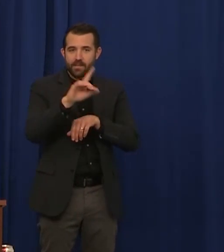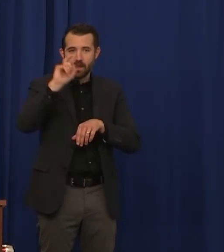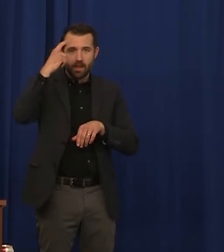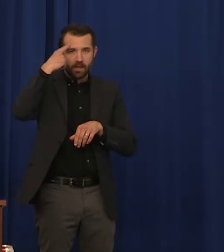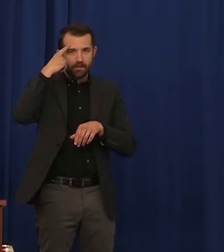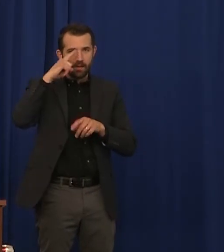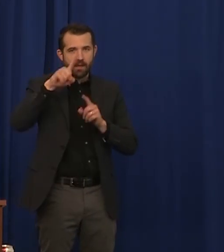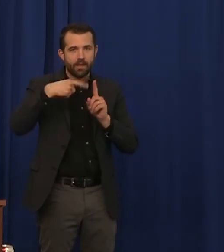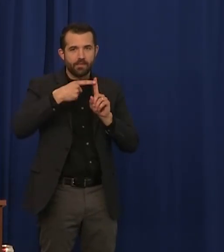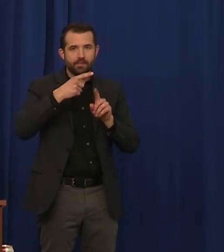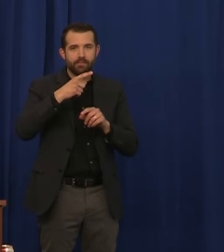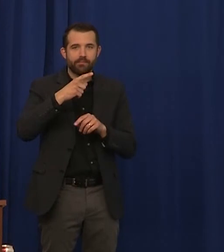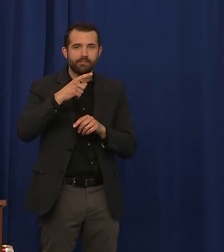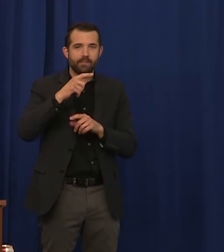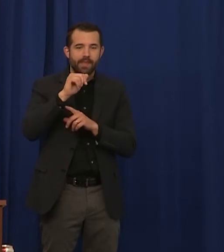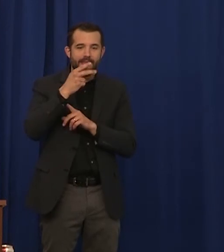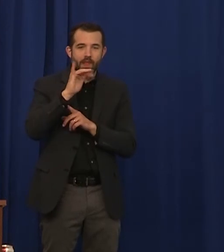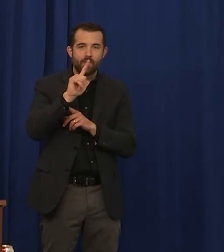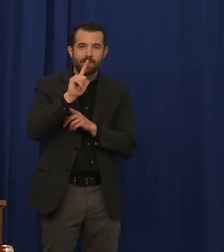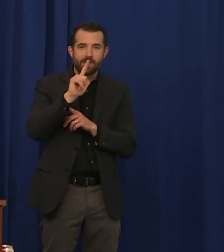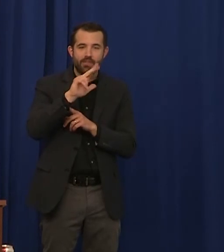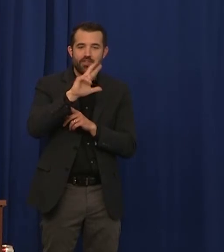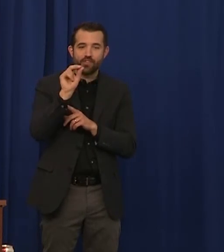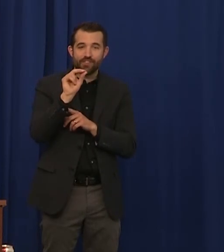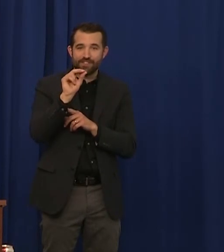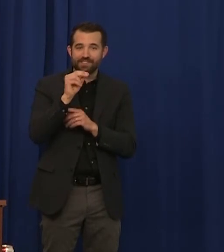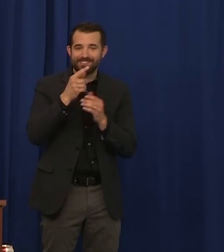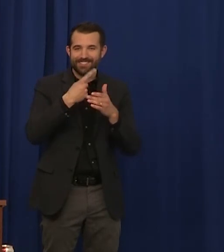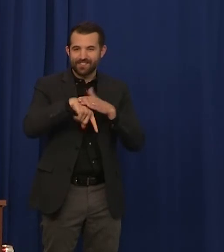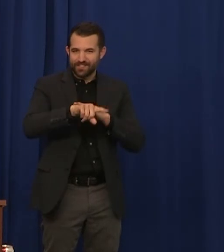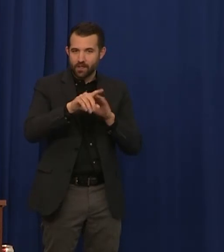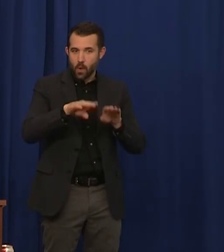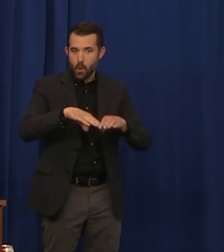the stay-at-home order, what could really